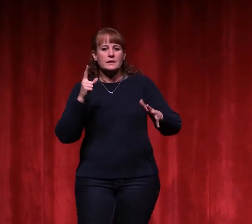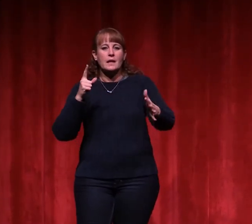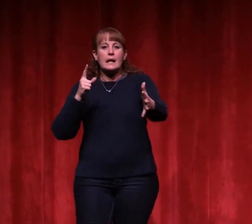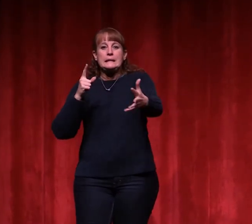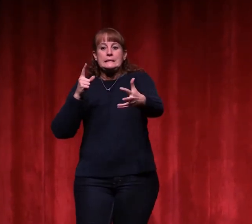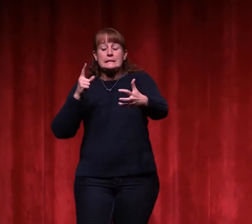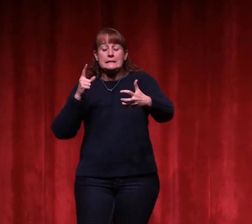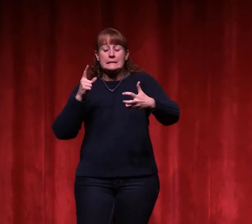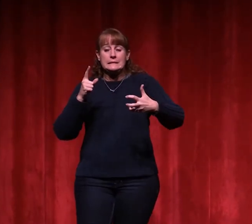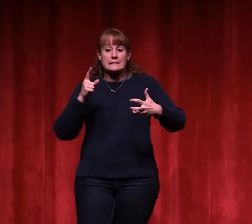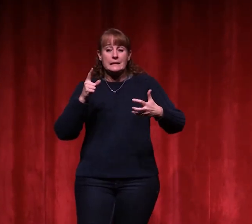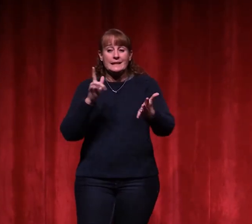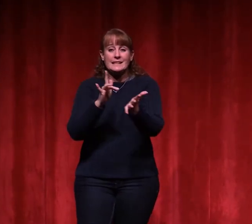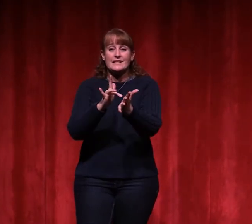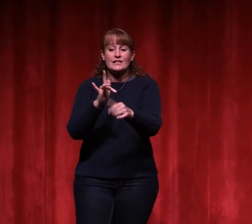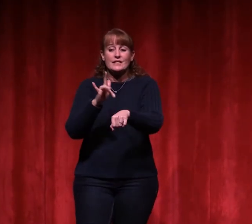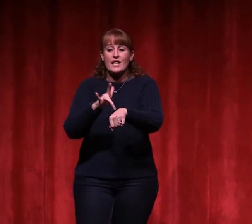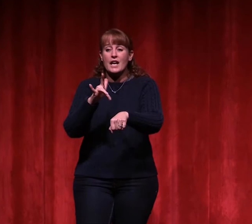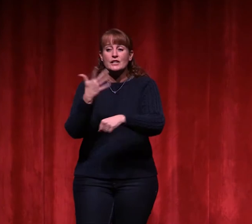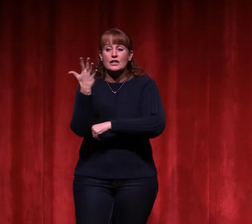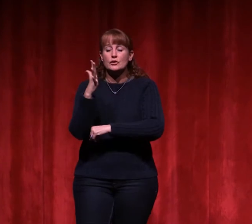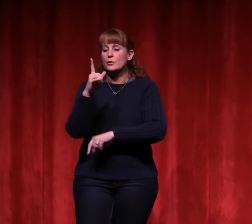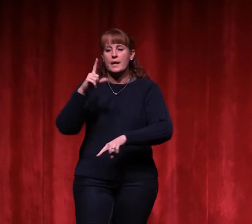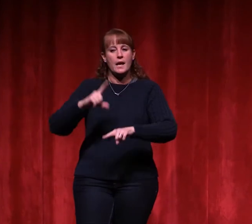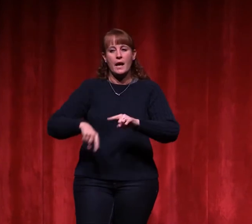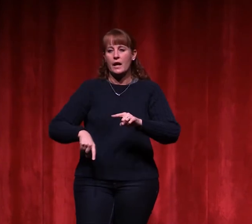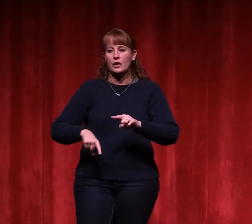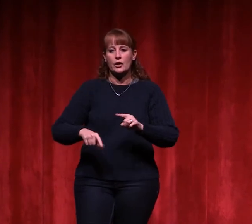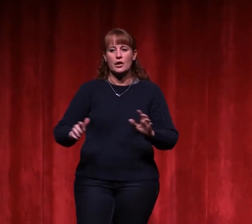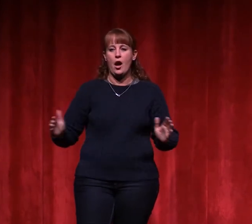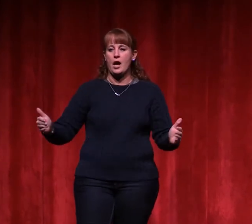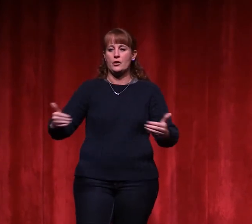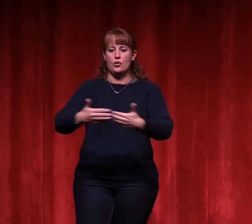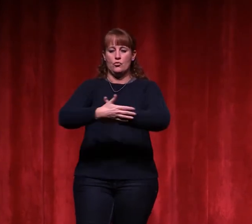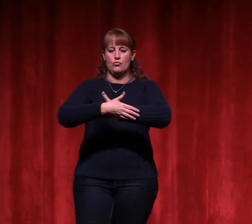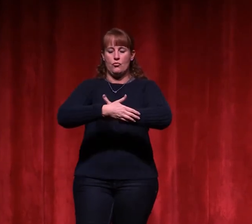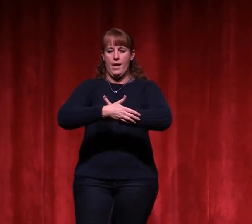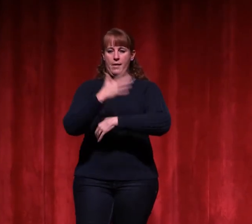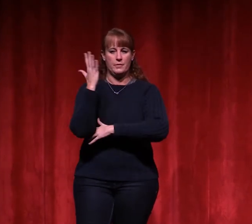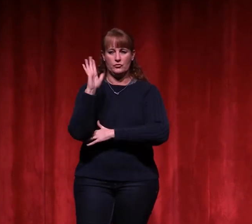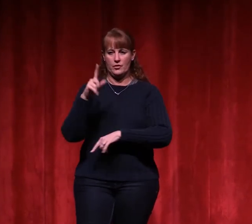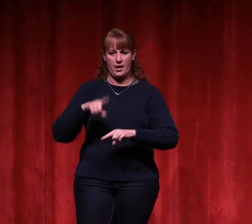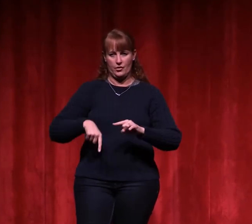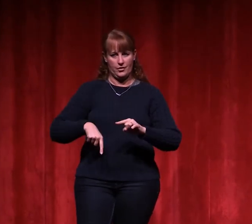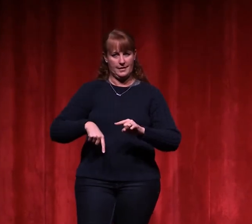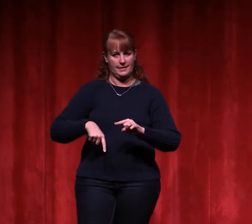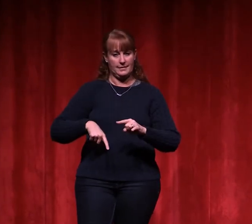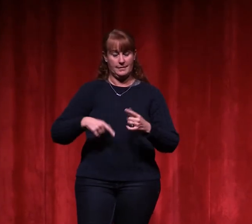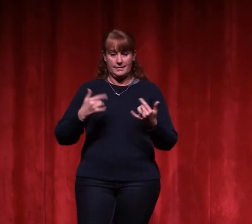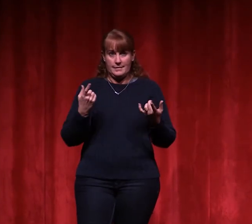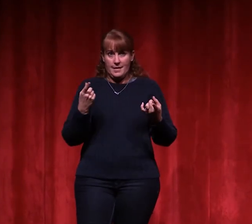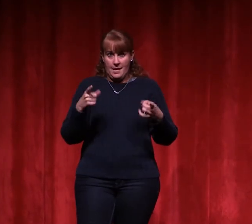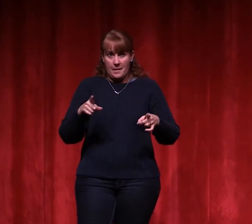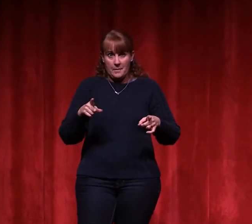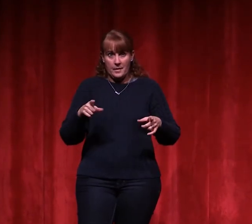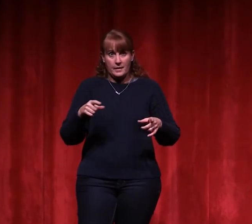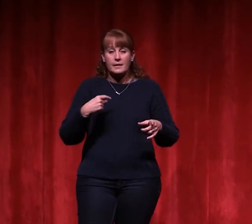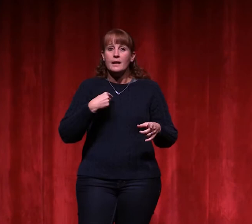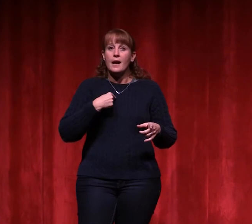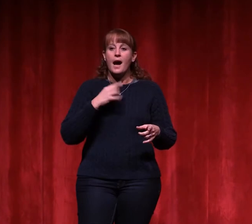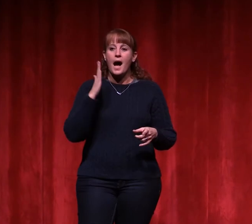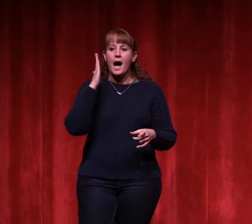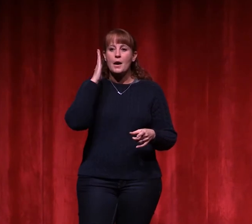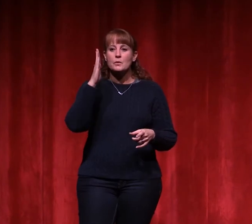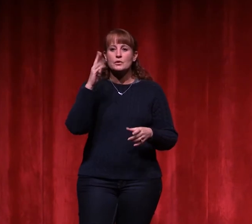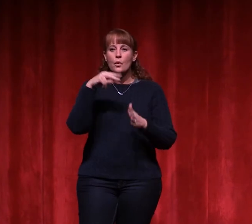graze the side of the tree. I could not grab the trunk. and I realized that I was